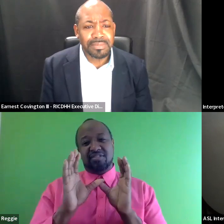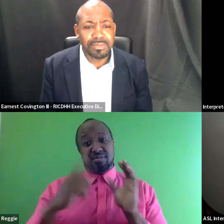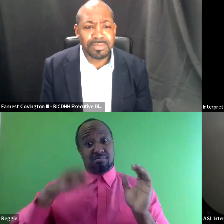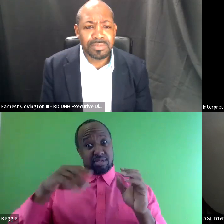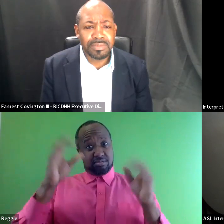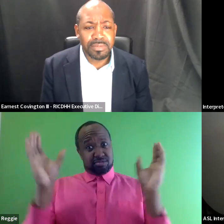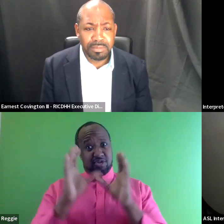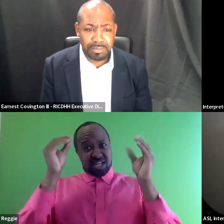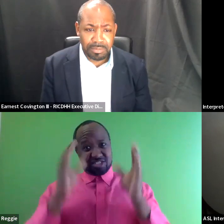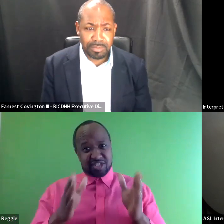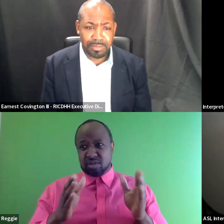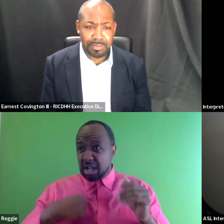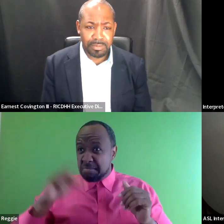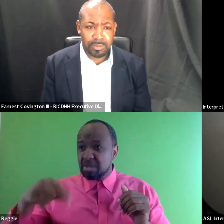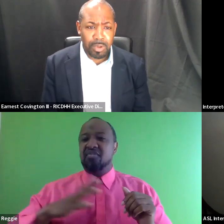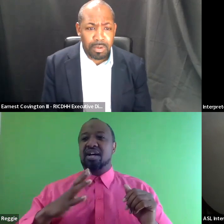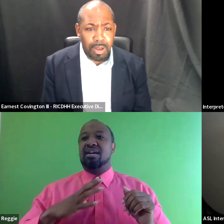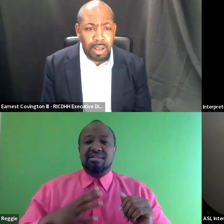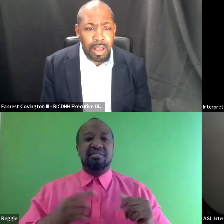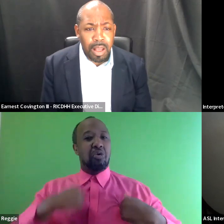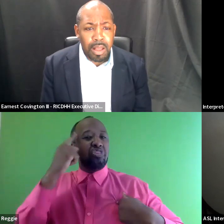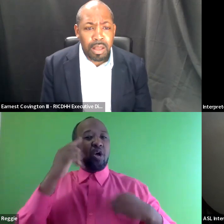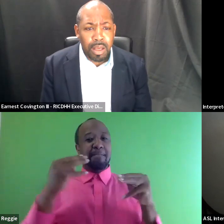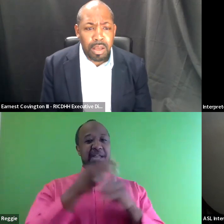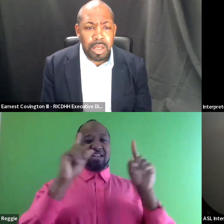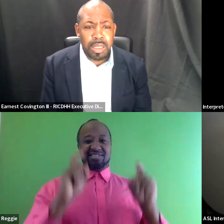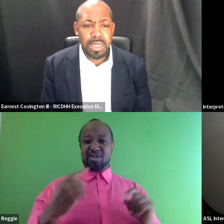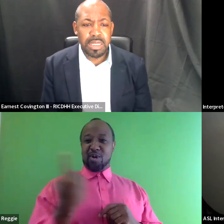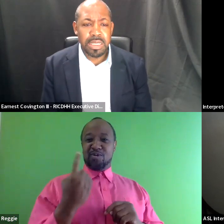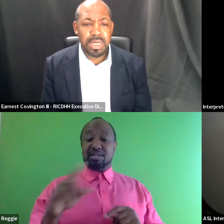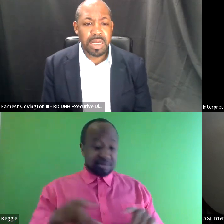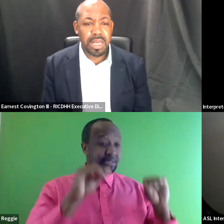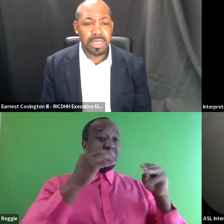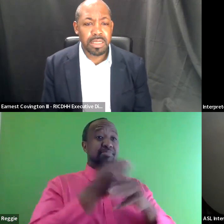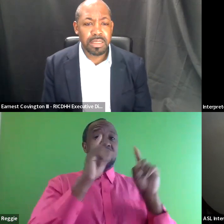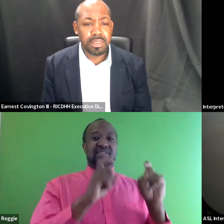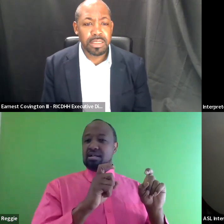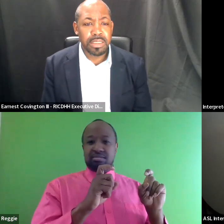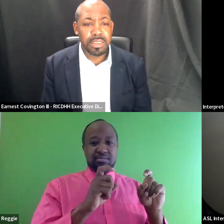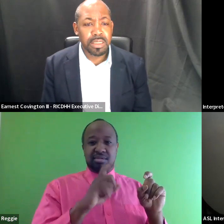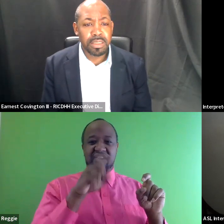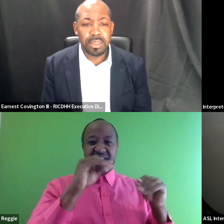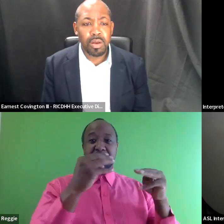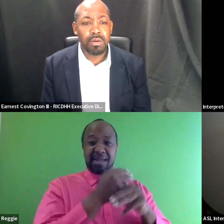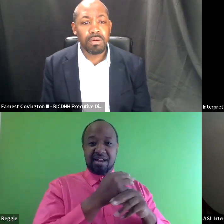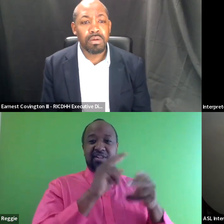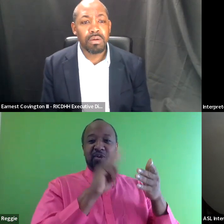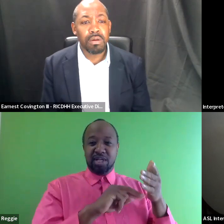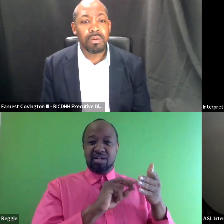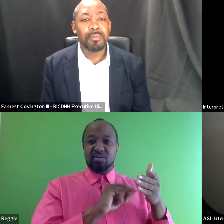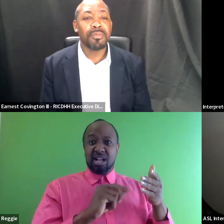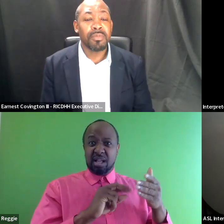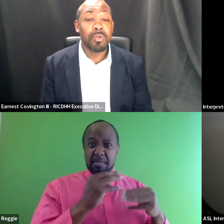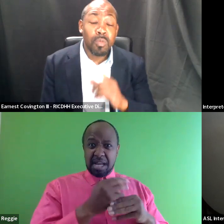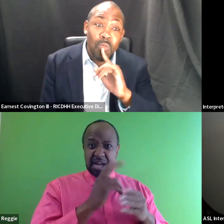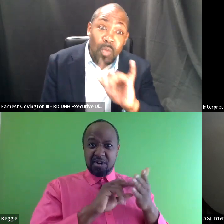that. But to get certified as a teacher is its own process, right? I thought maybe it was